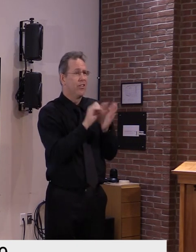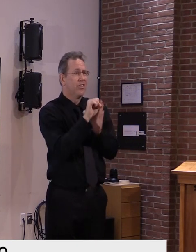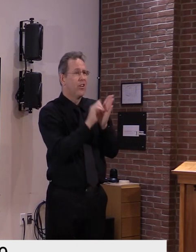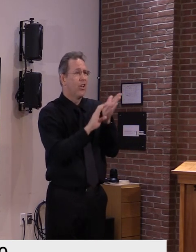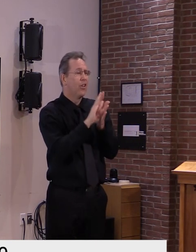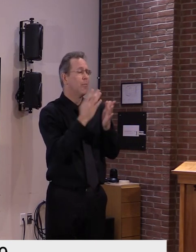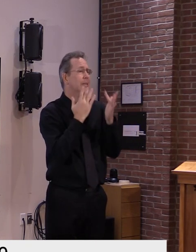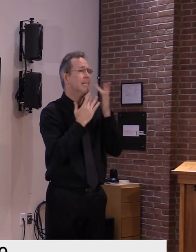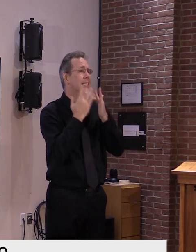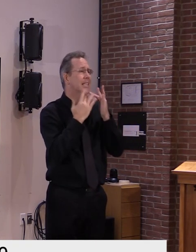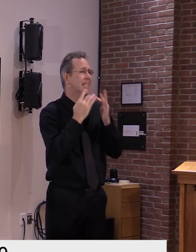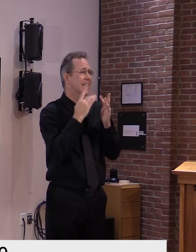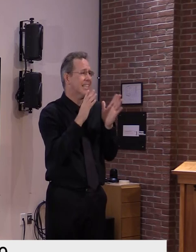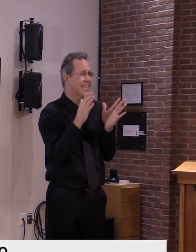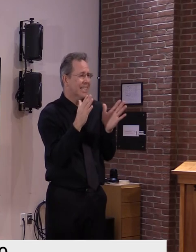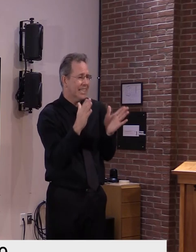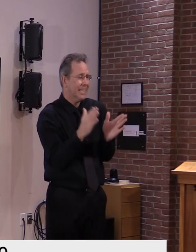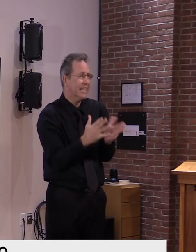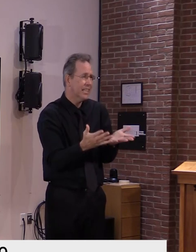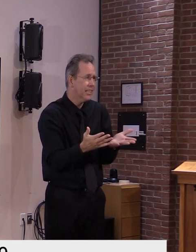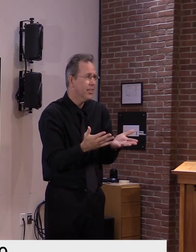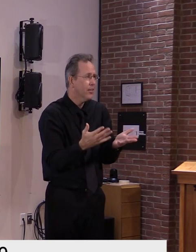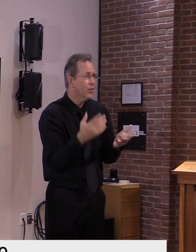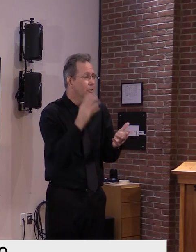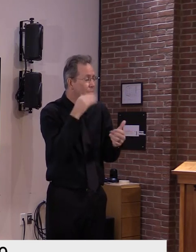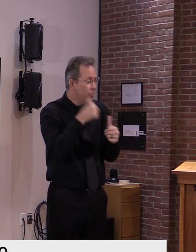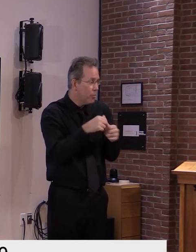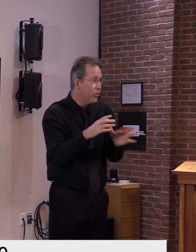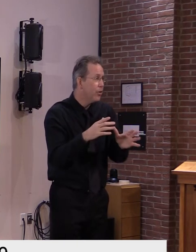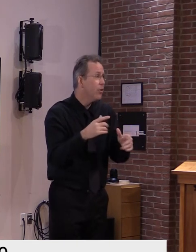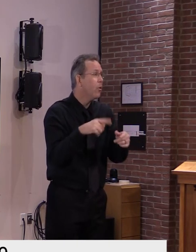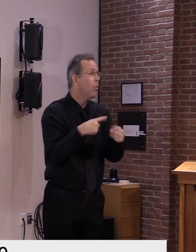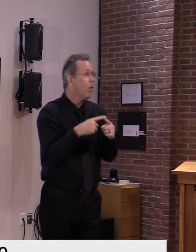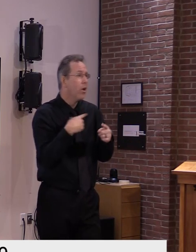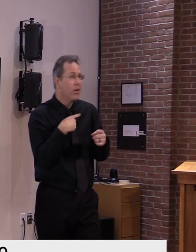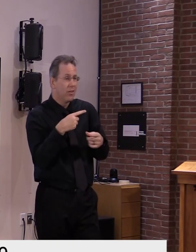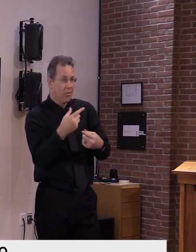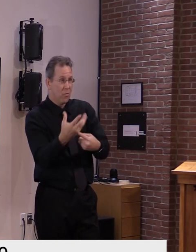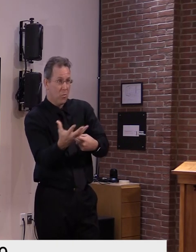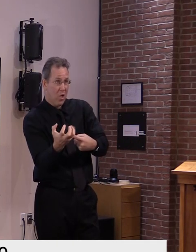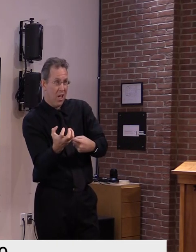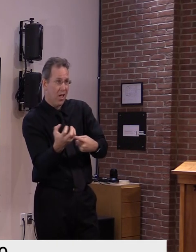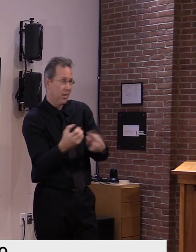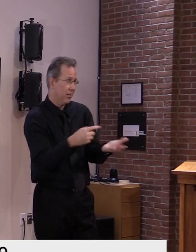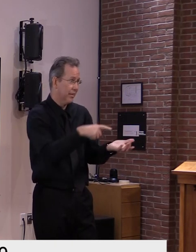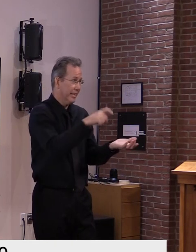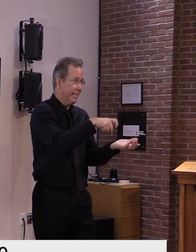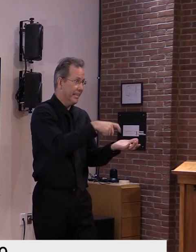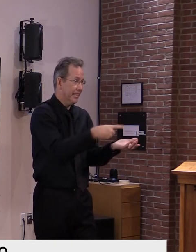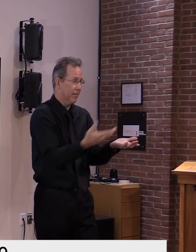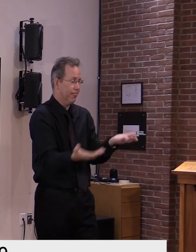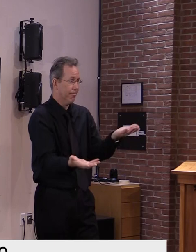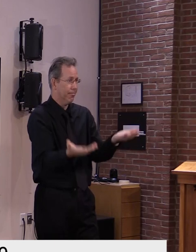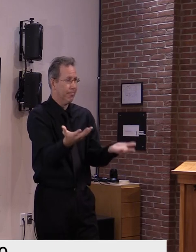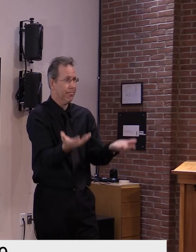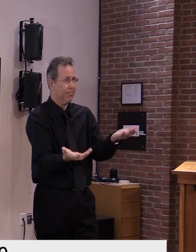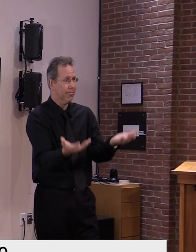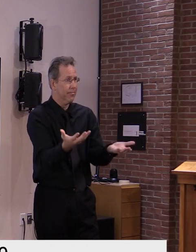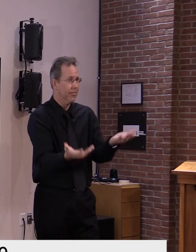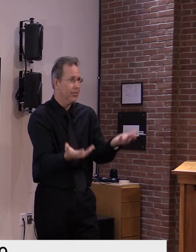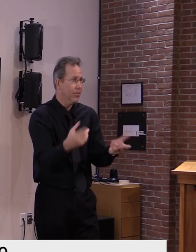between want and need. And if the legislature and myself agree in terms